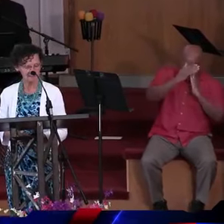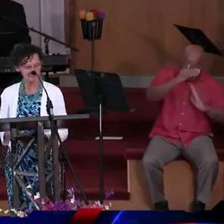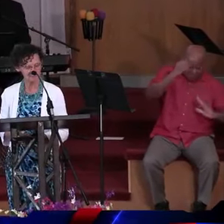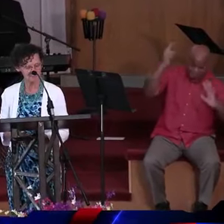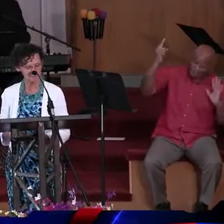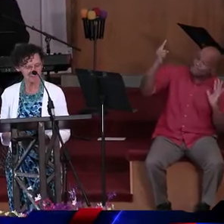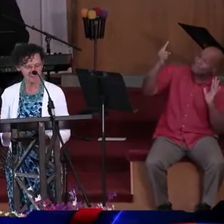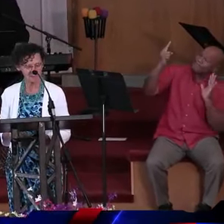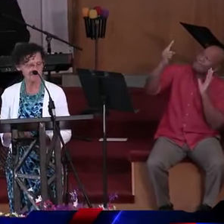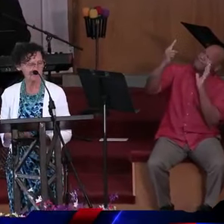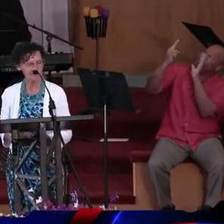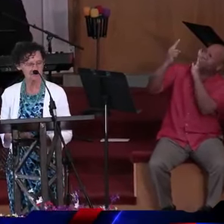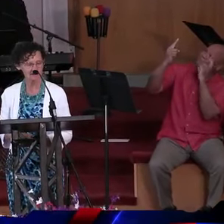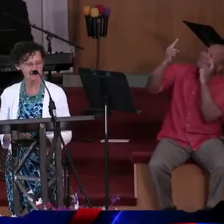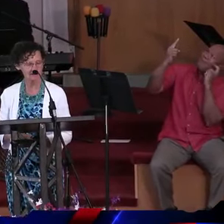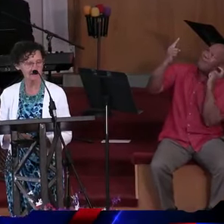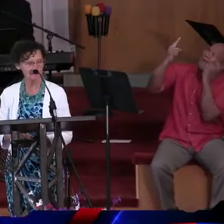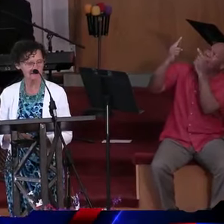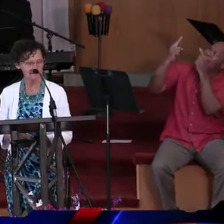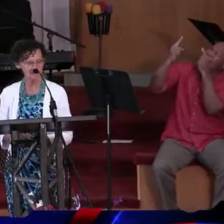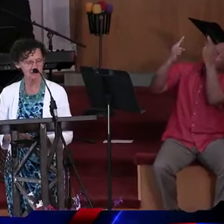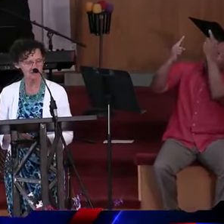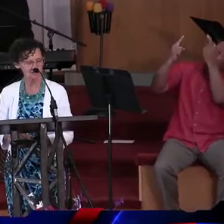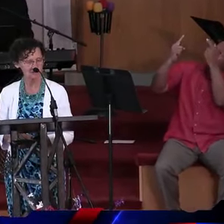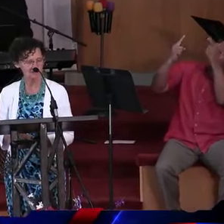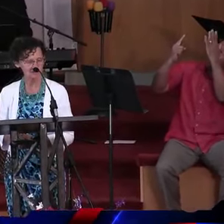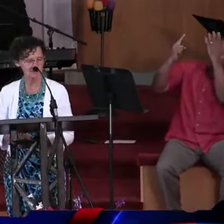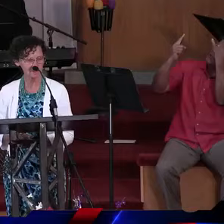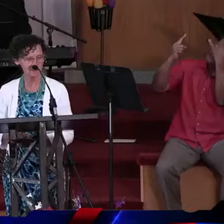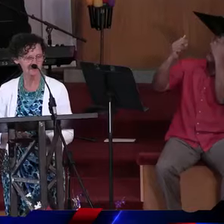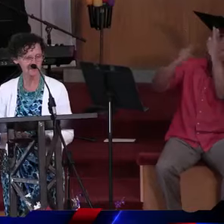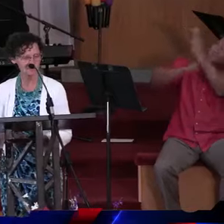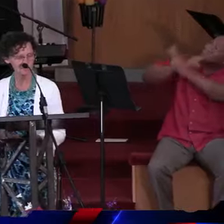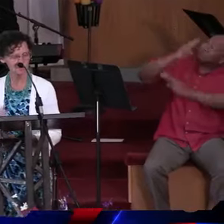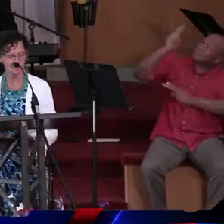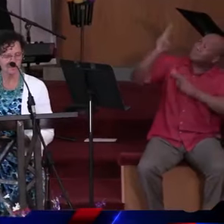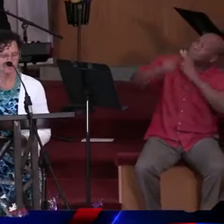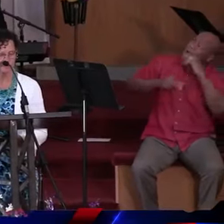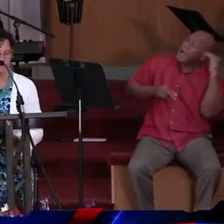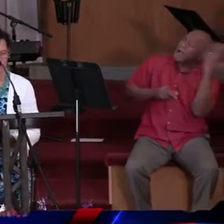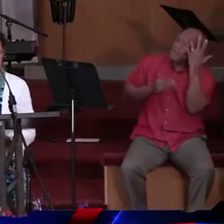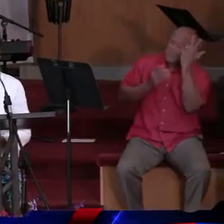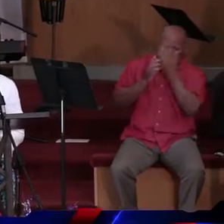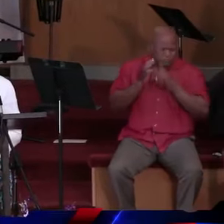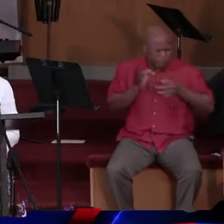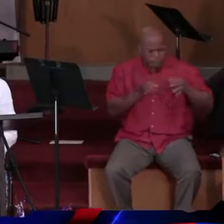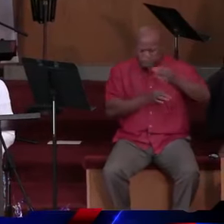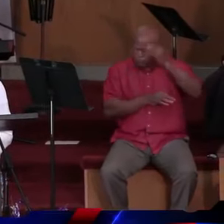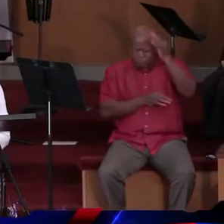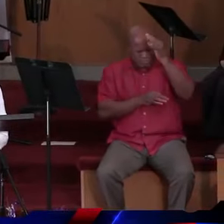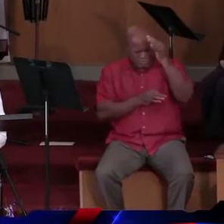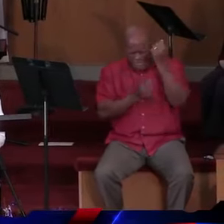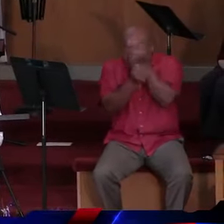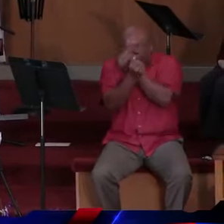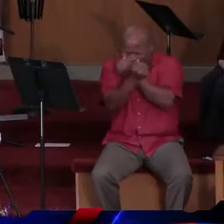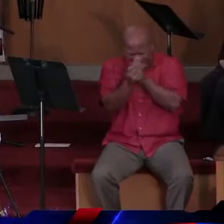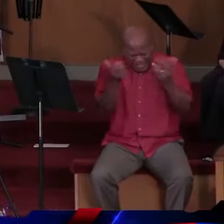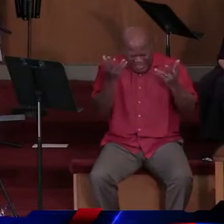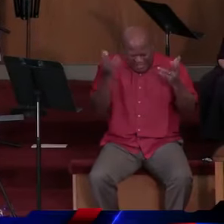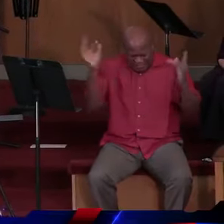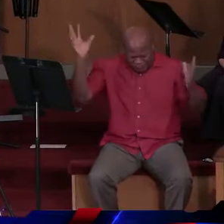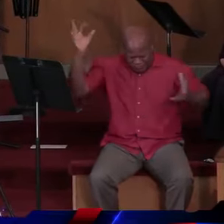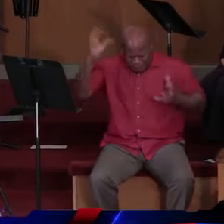and recognize you as God of this universe, God of our souls, God that holds everything